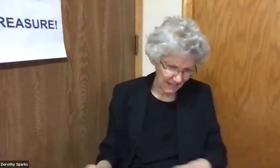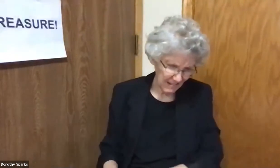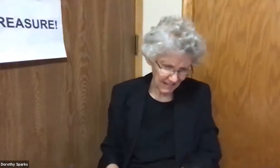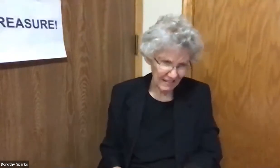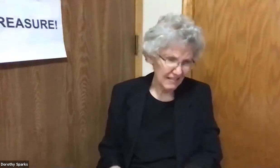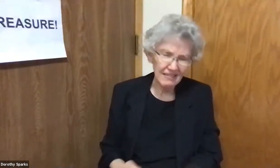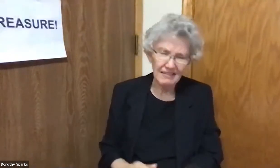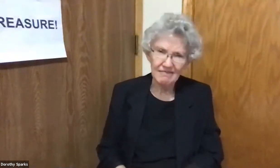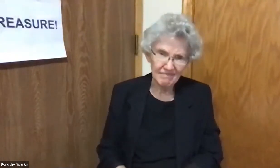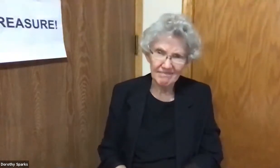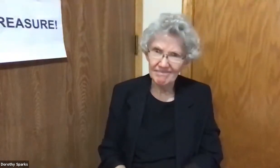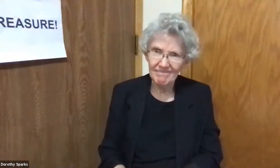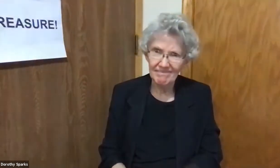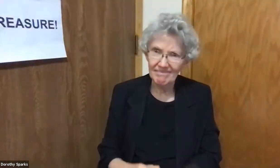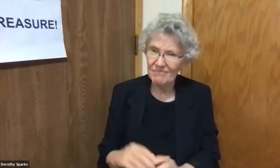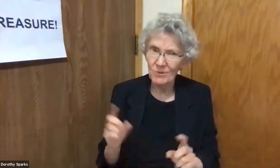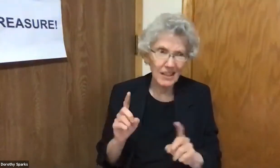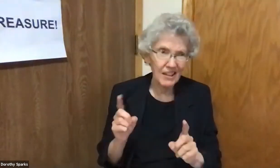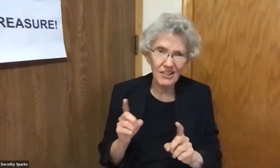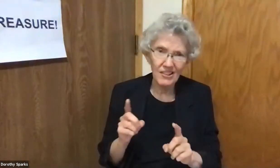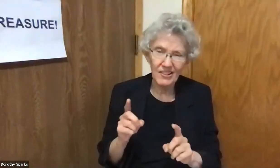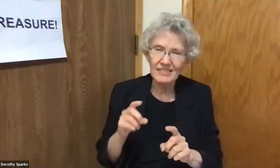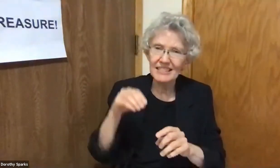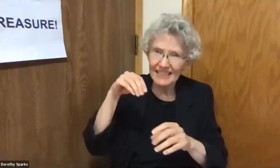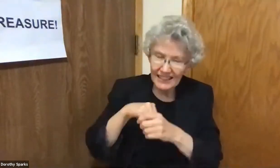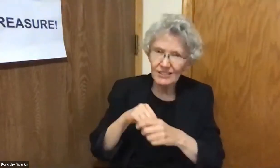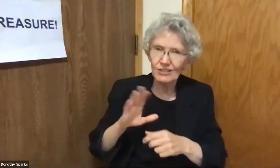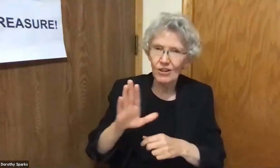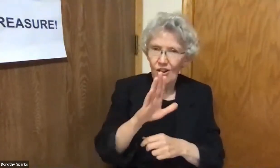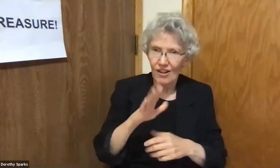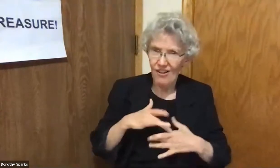What is it that he gave us that's so valuable?